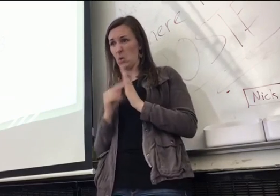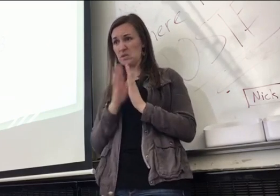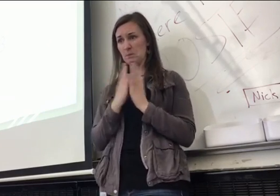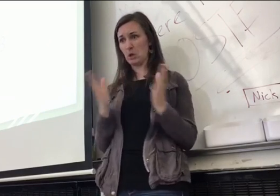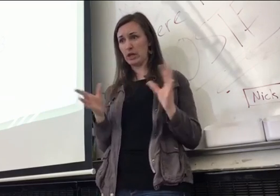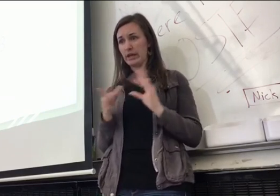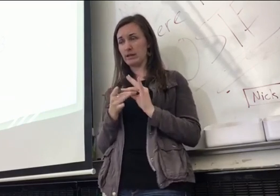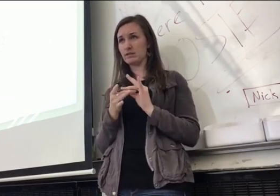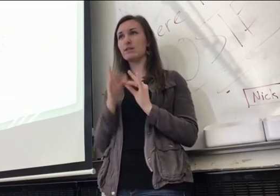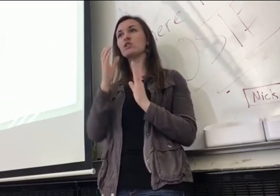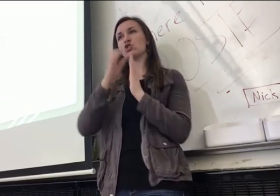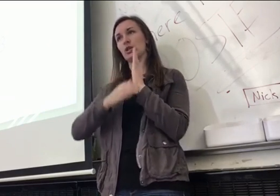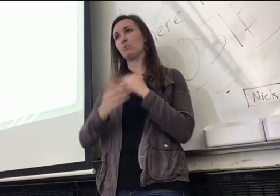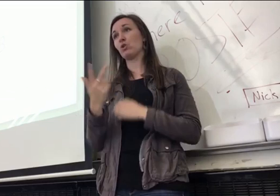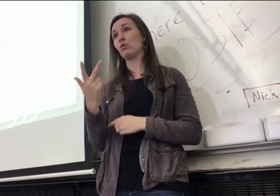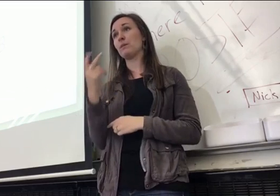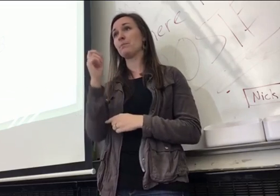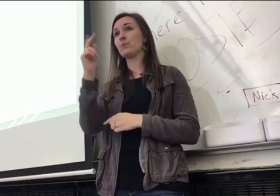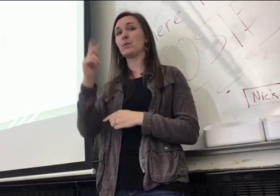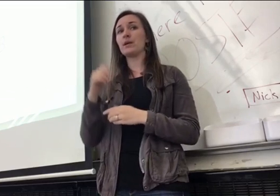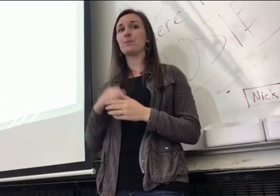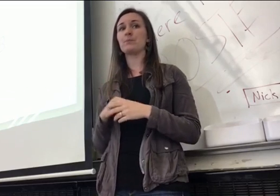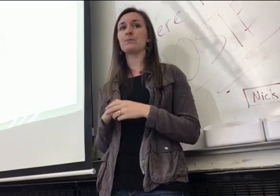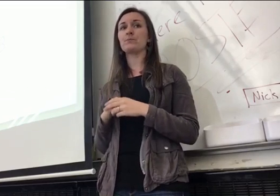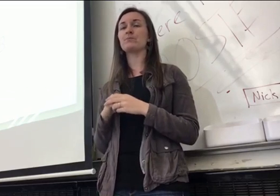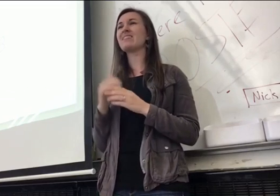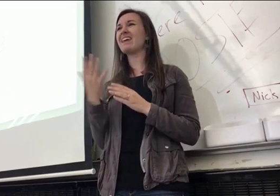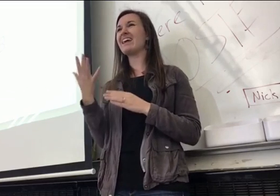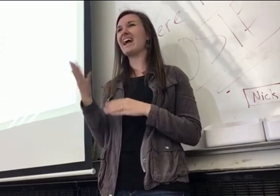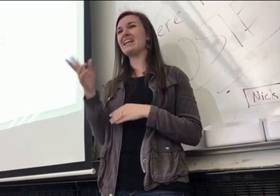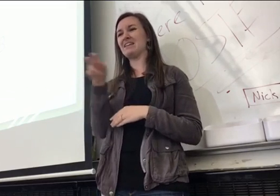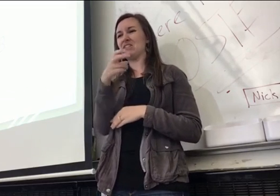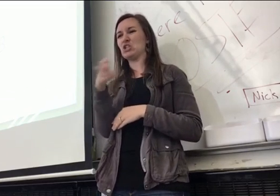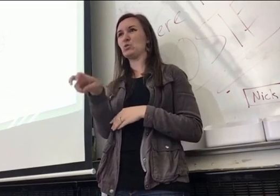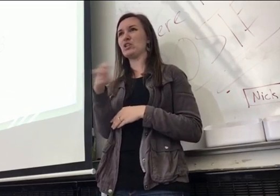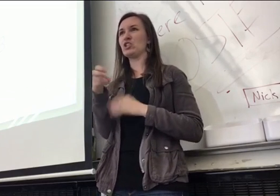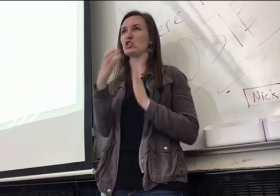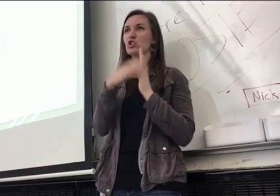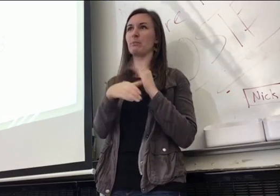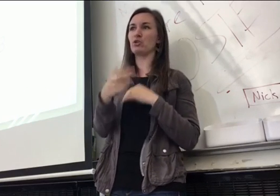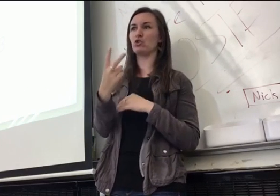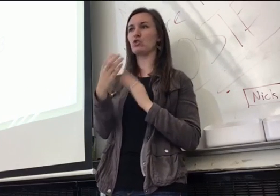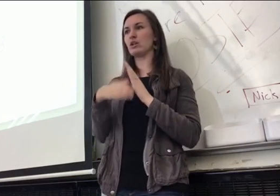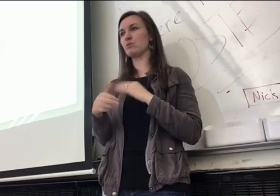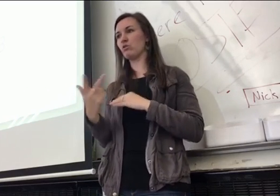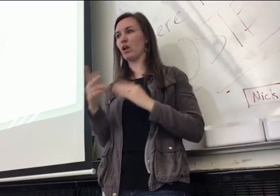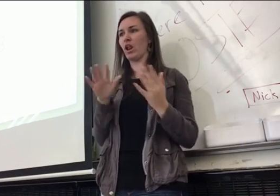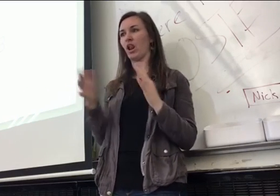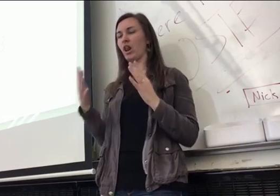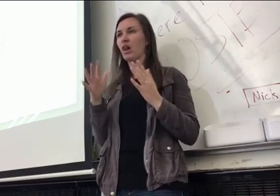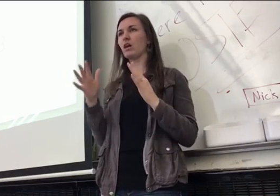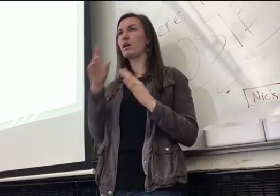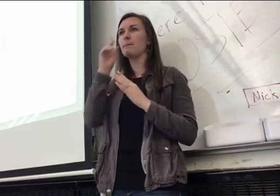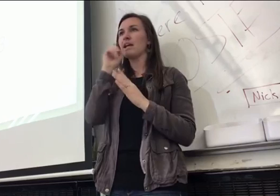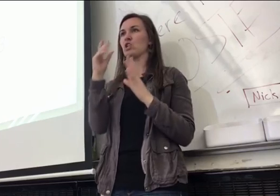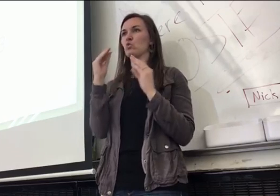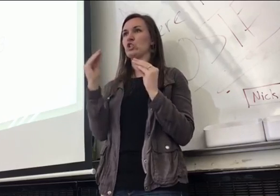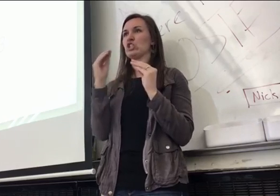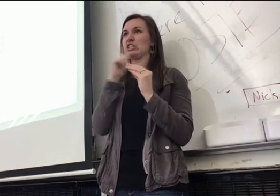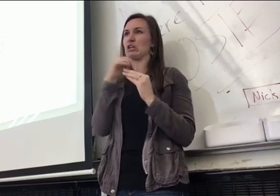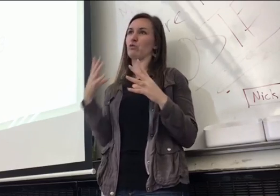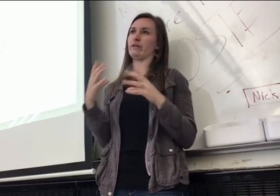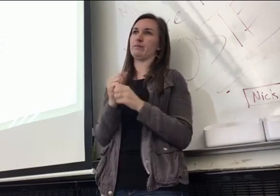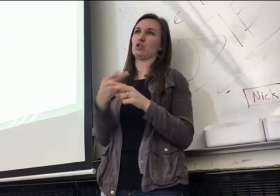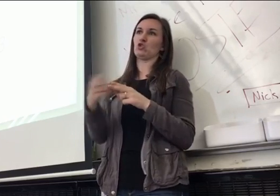3. Okay? It kind of switches around for this first part just because we're teaching it in such a short amount of